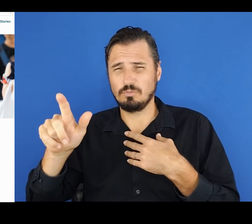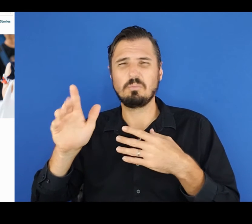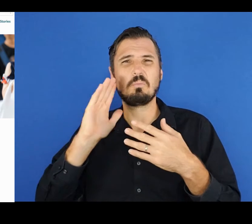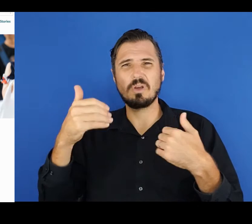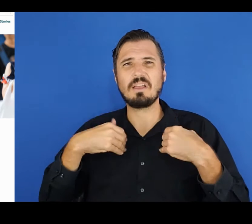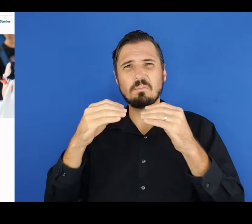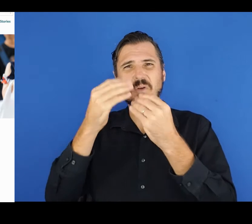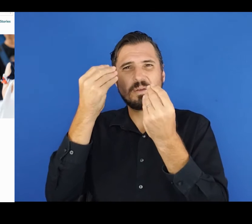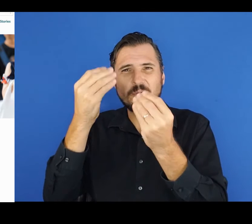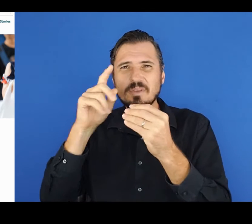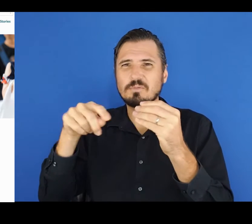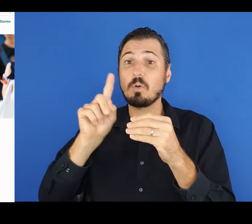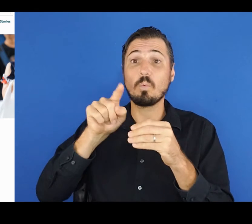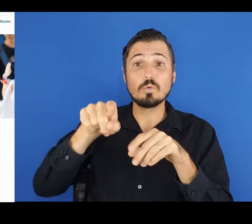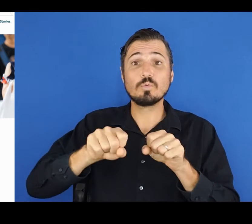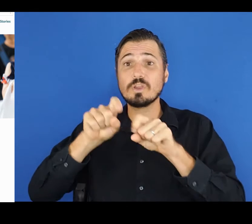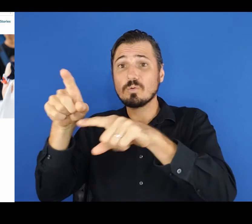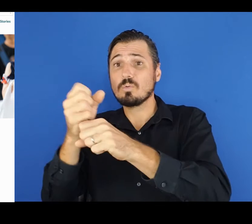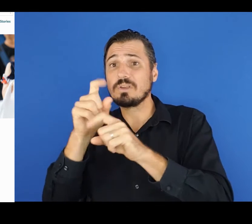visit